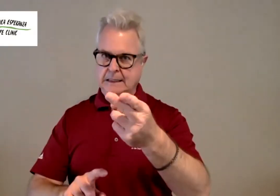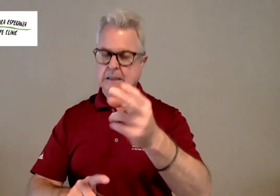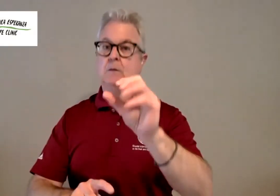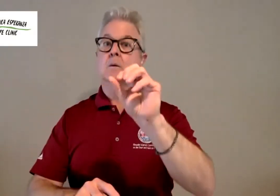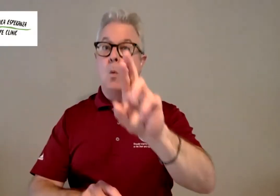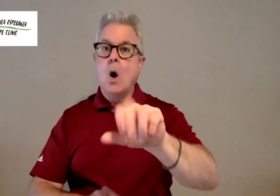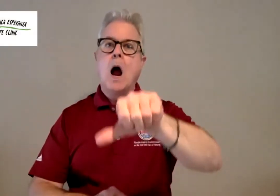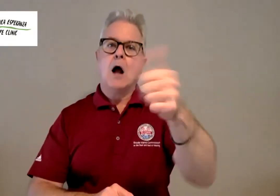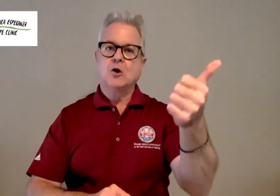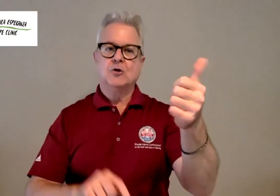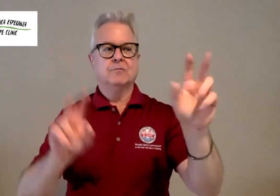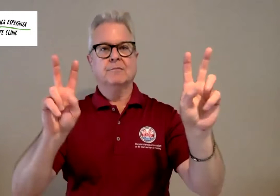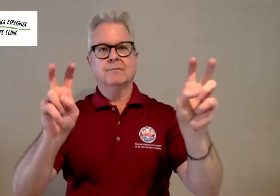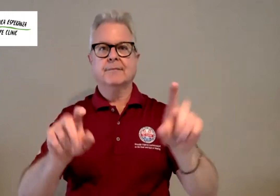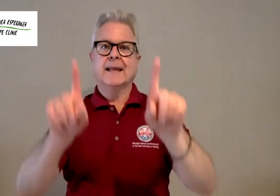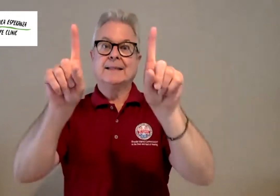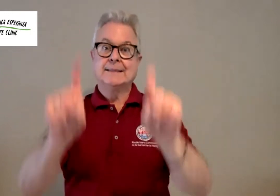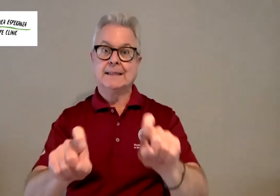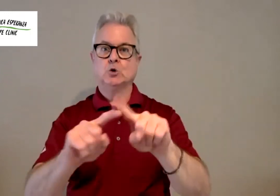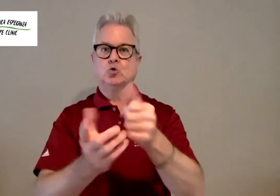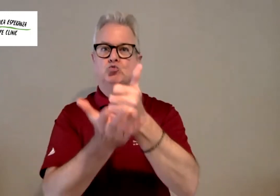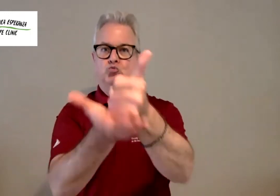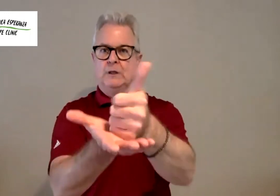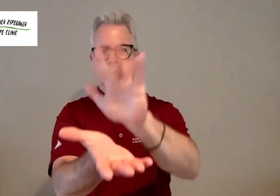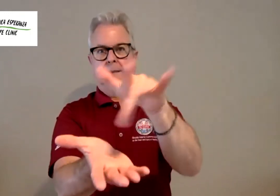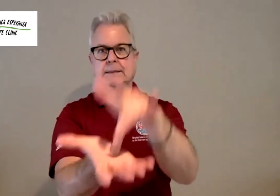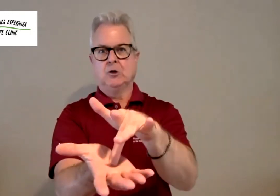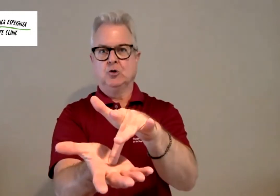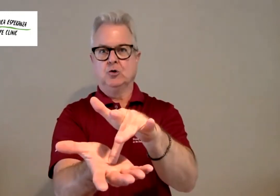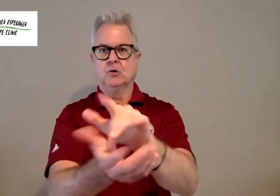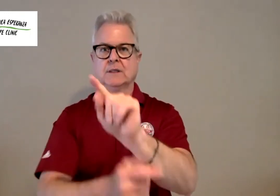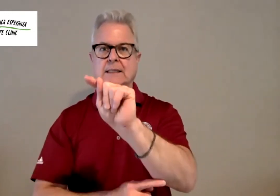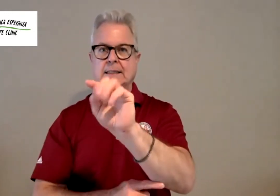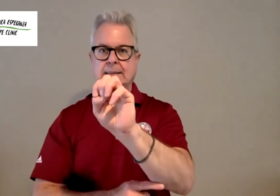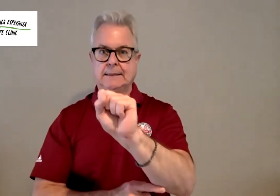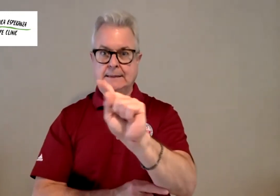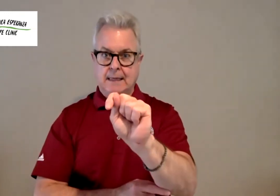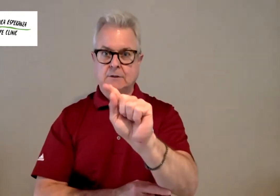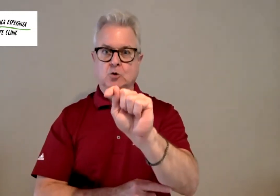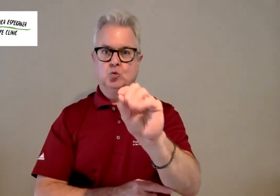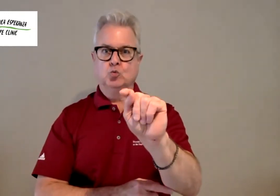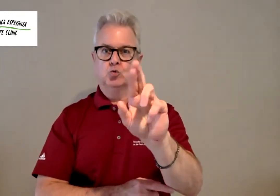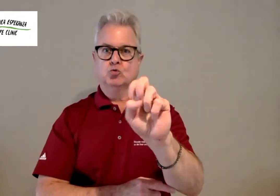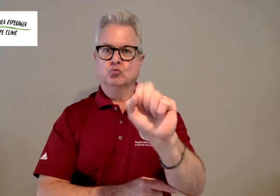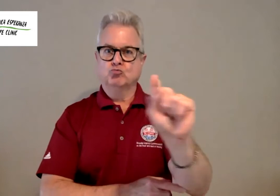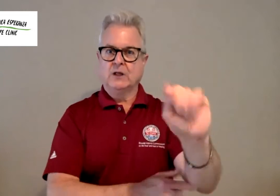who is feeling these symptoms can go to CEHC here in the state of Rhode Island, otherwise known as the Test to Treat